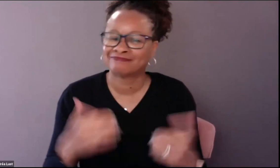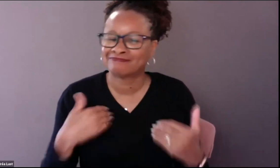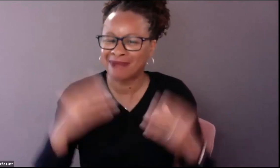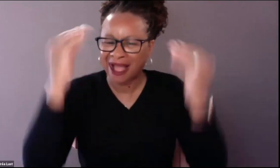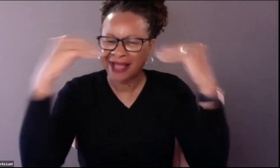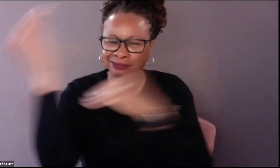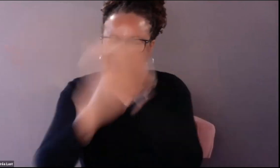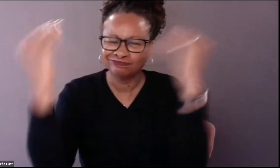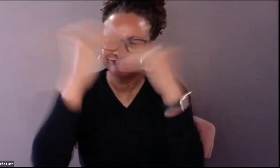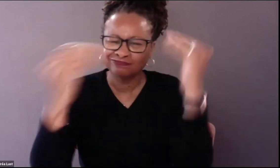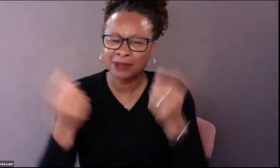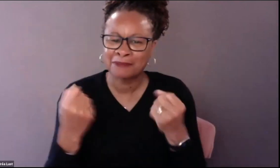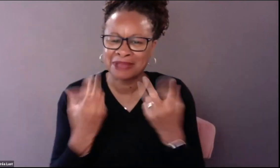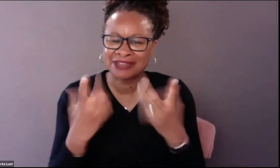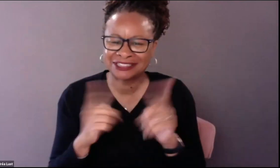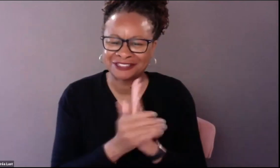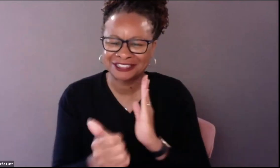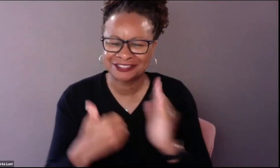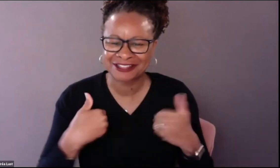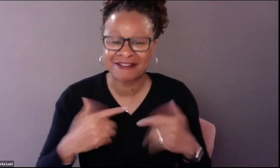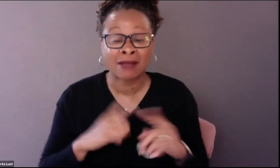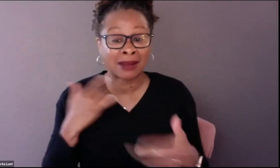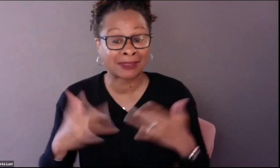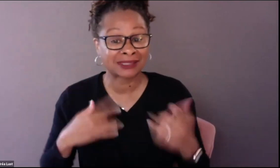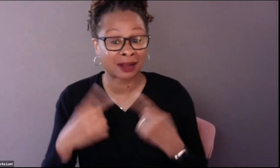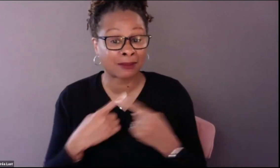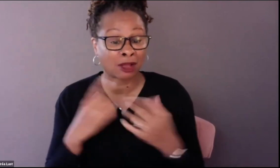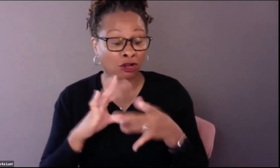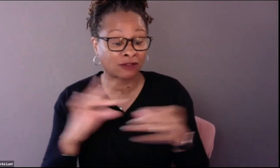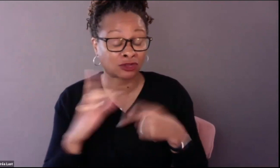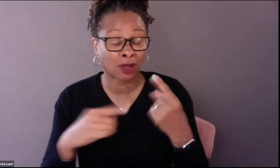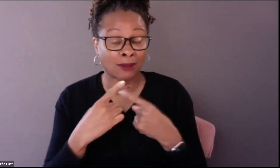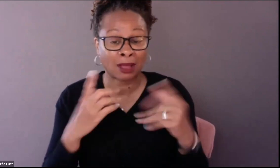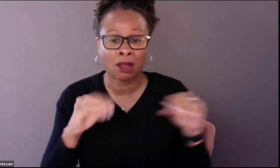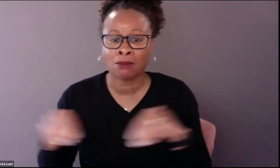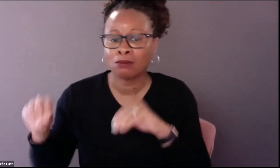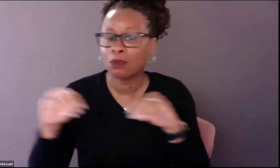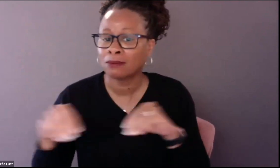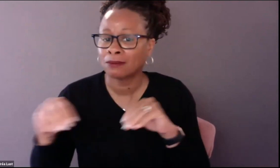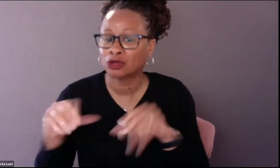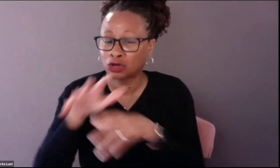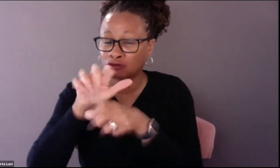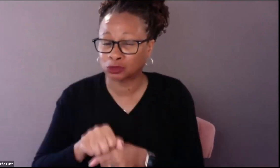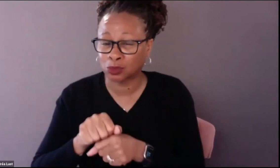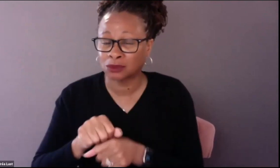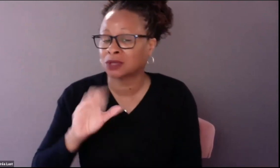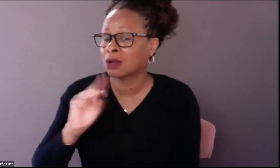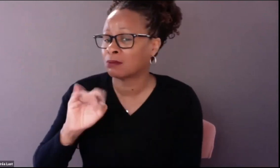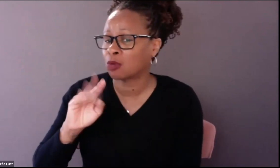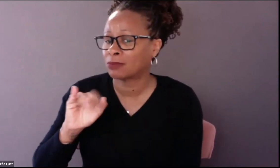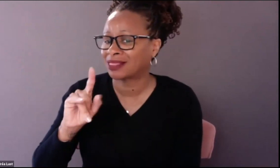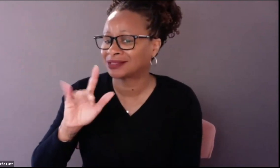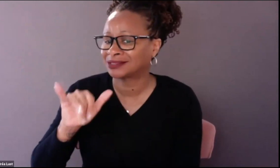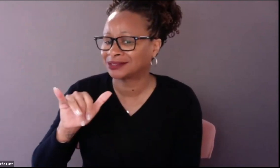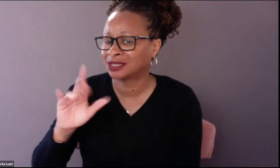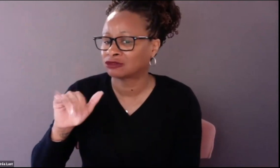hats, but I'm really excited about a conversation around mobility rituals. Because I feel like